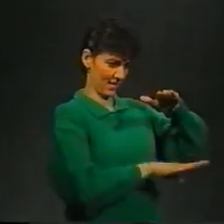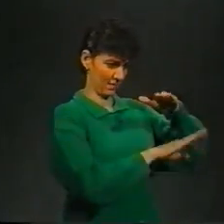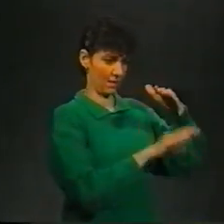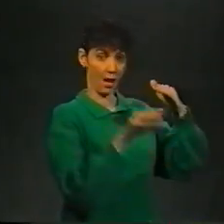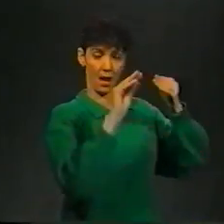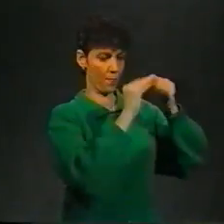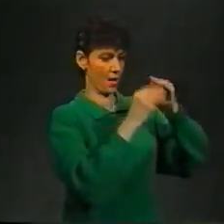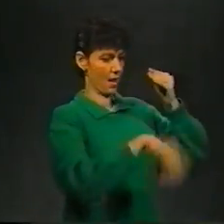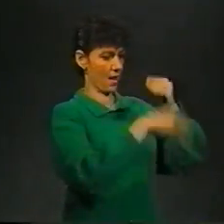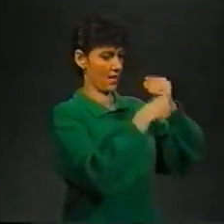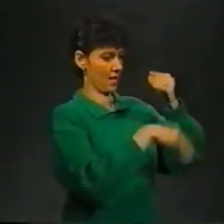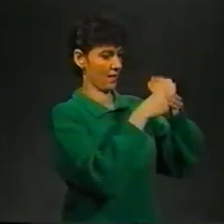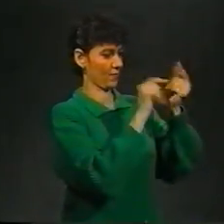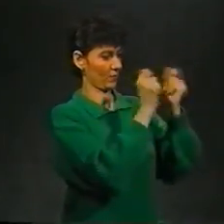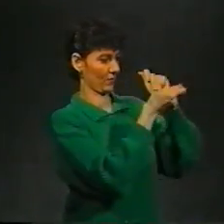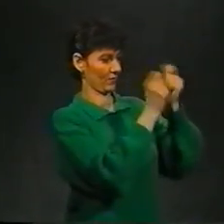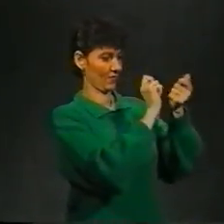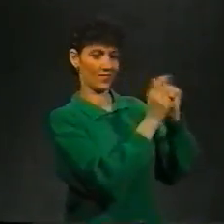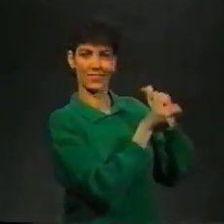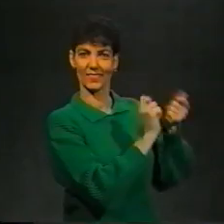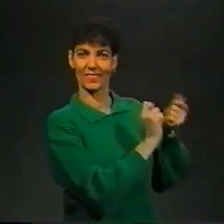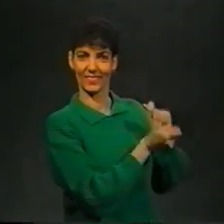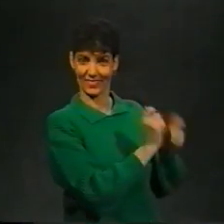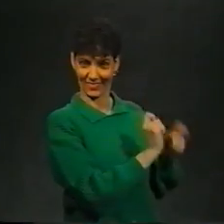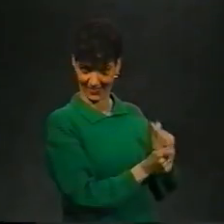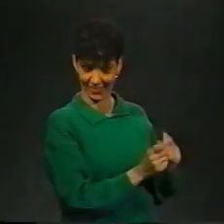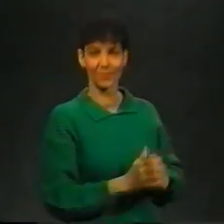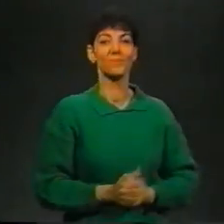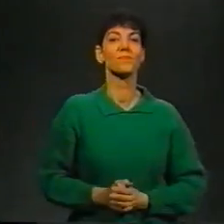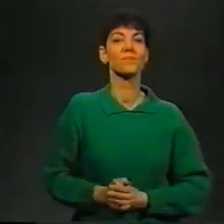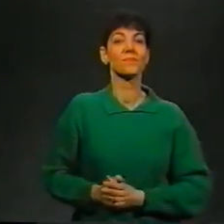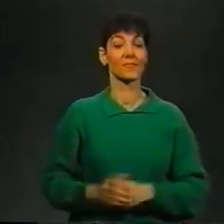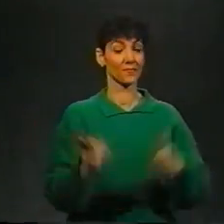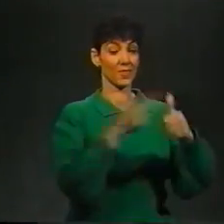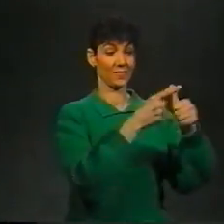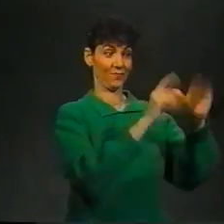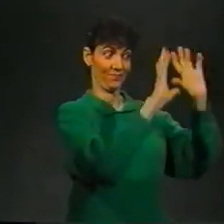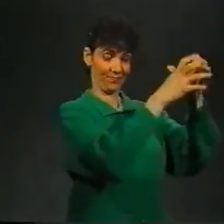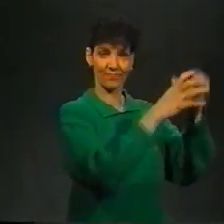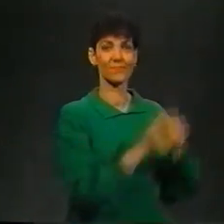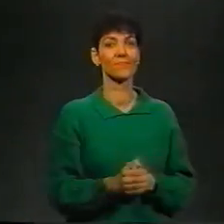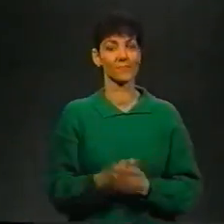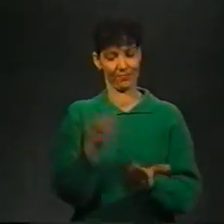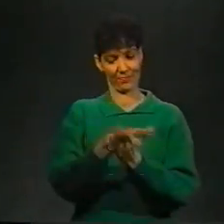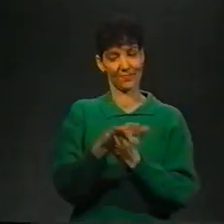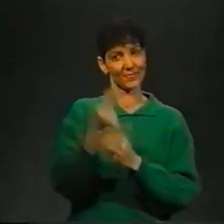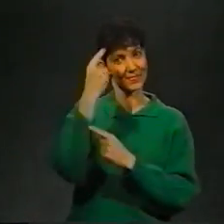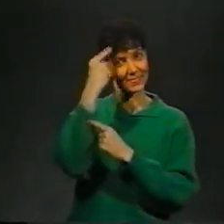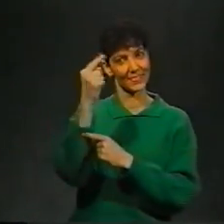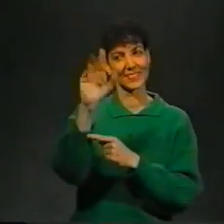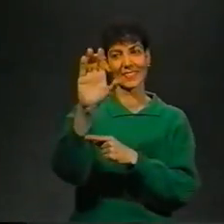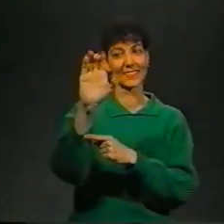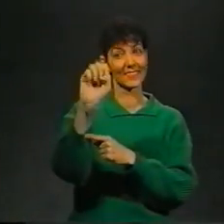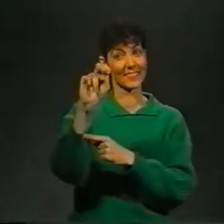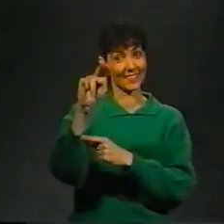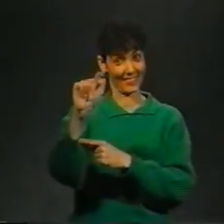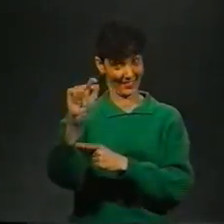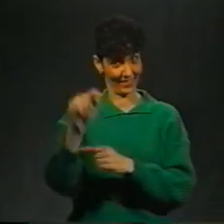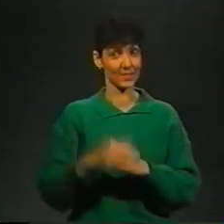all in one sign. Sometimes this process changes the base sign or the way the number is produced. The first type is used